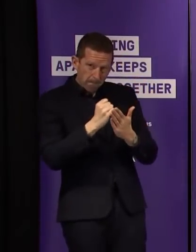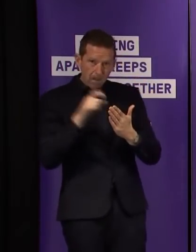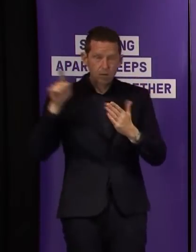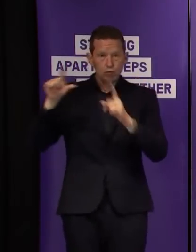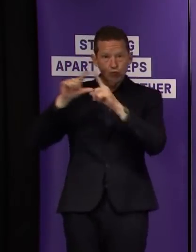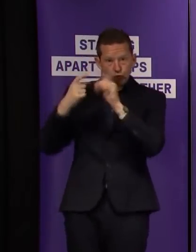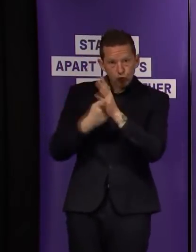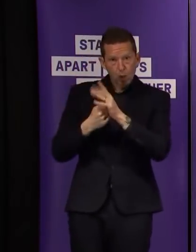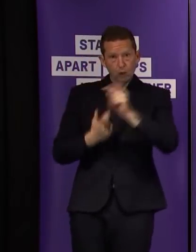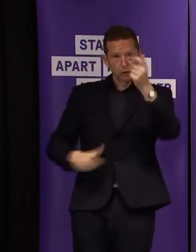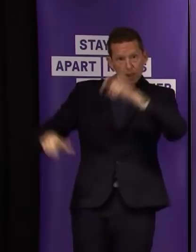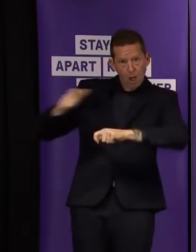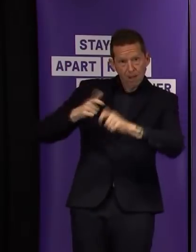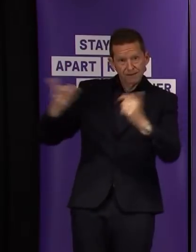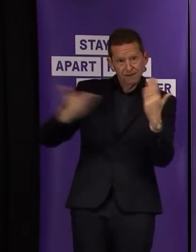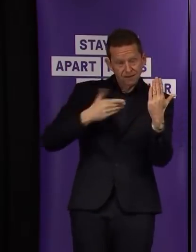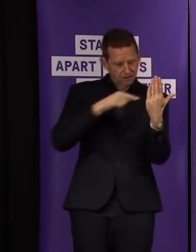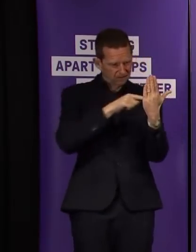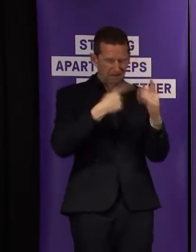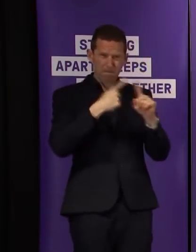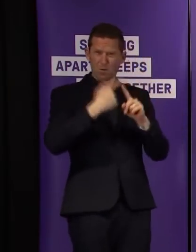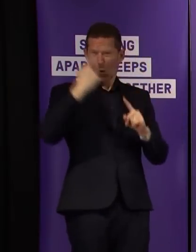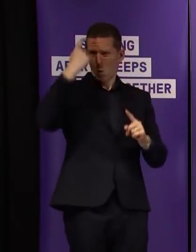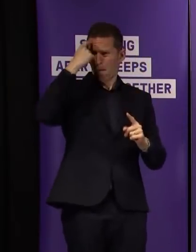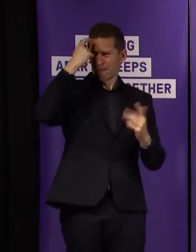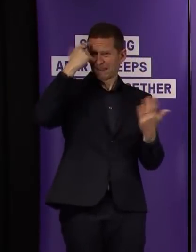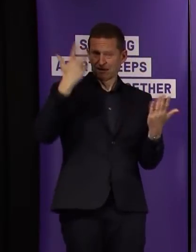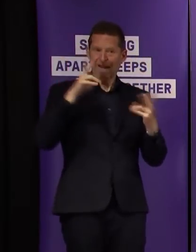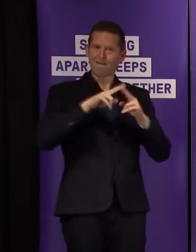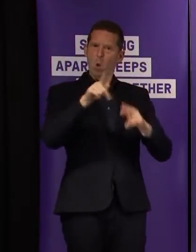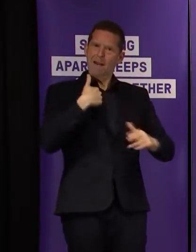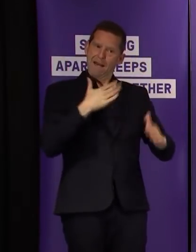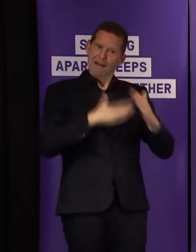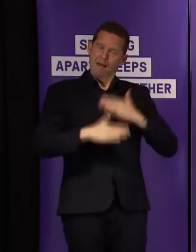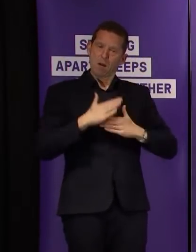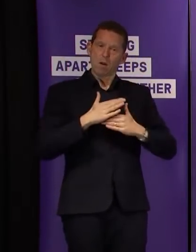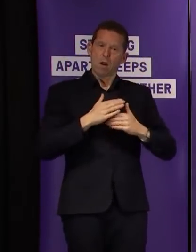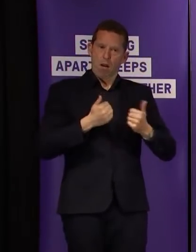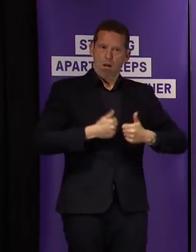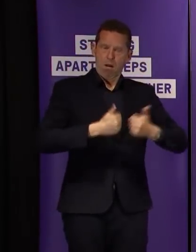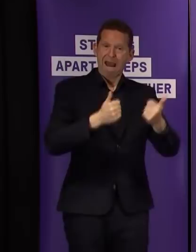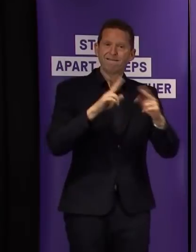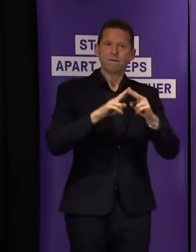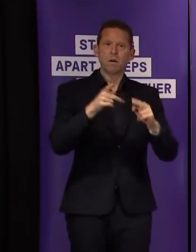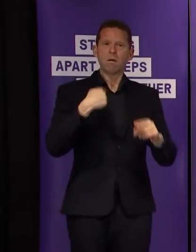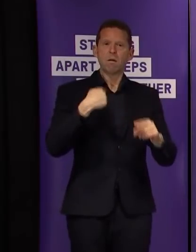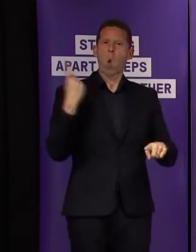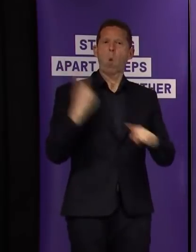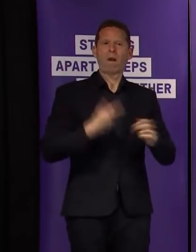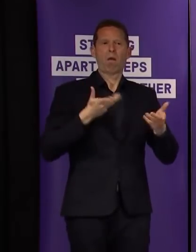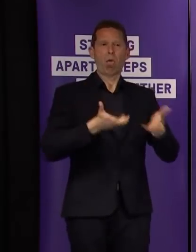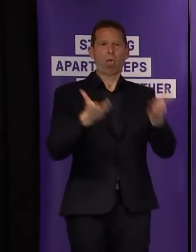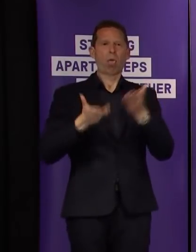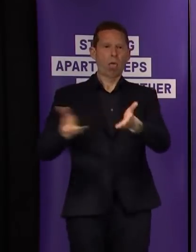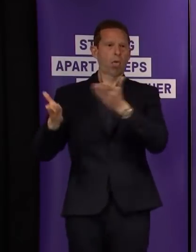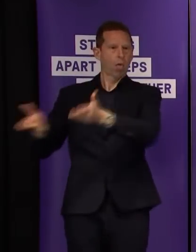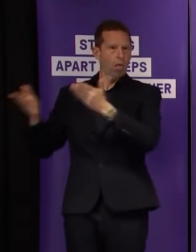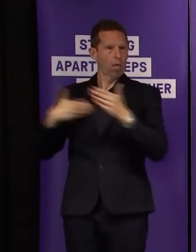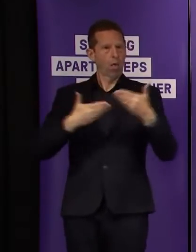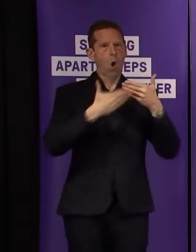and the doctors, and frankly, common sense, if we do this too fast, If we run to open